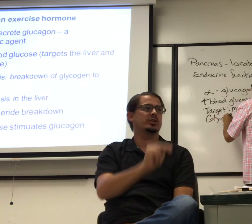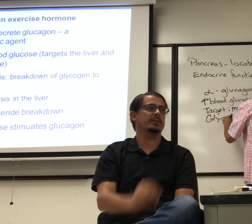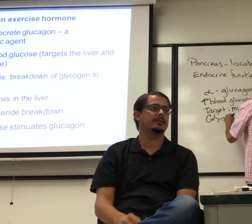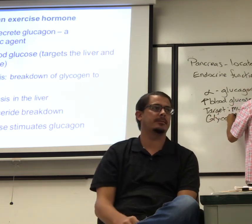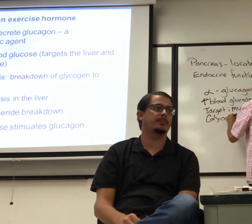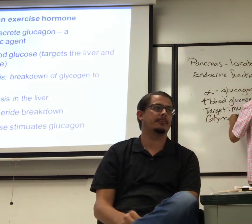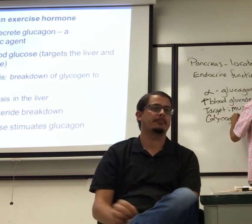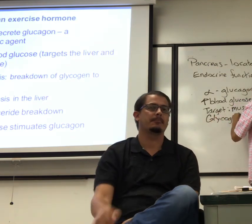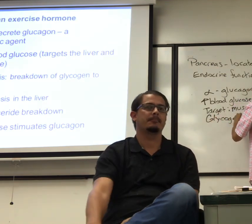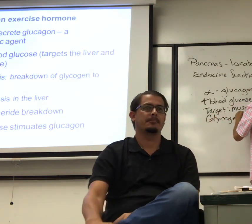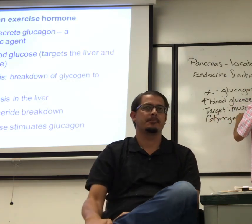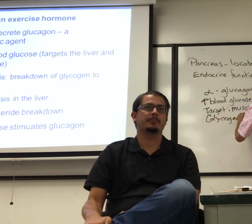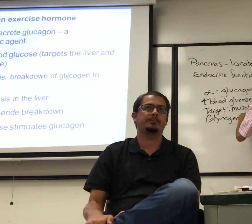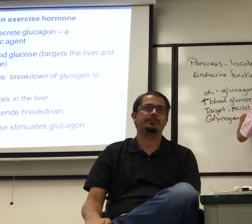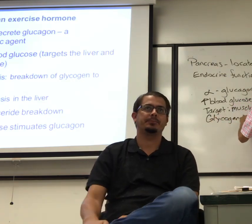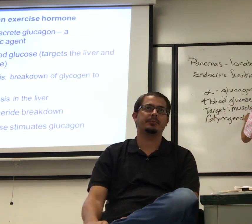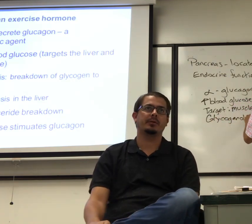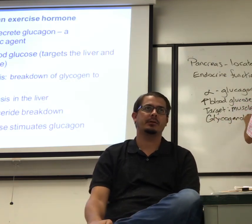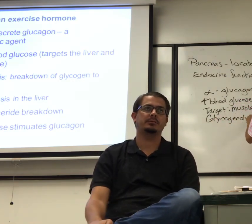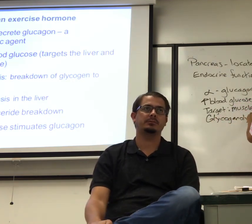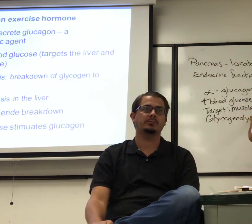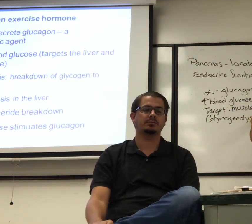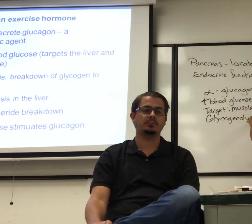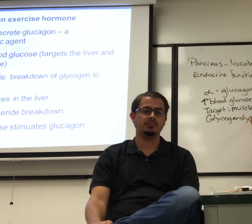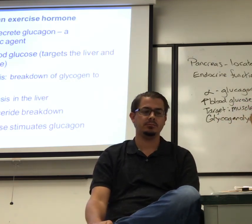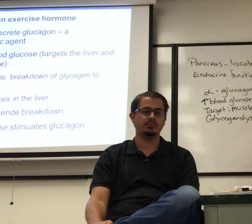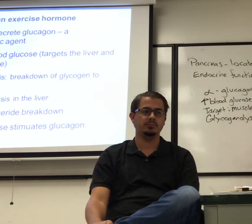by glycogenolysis.